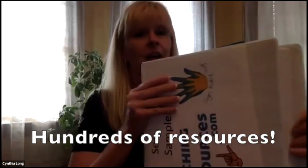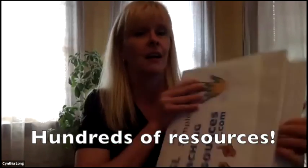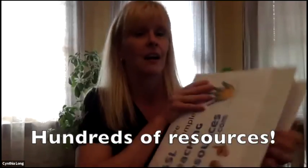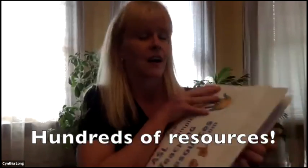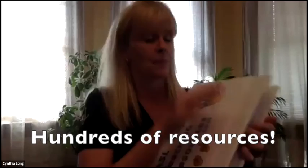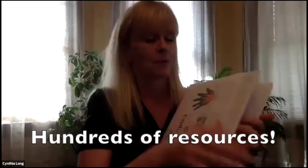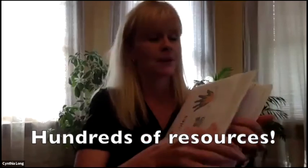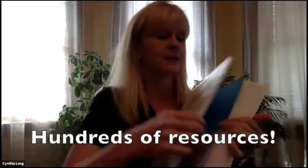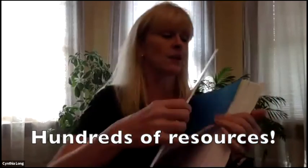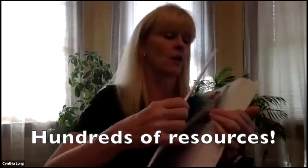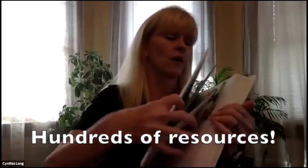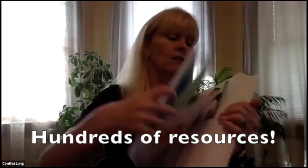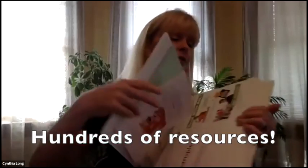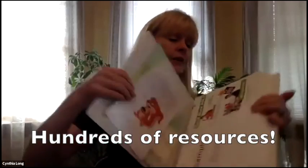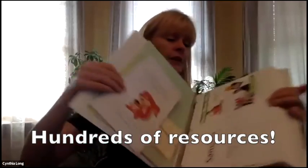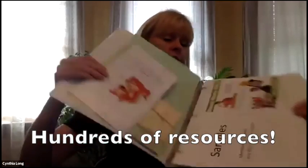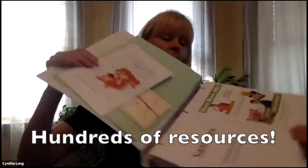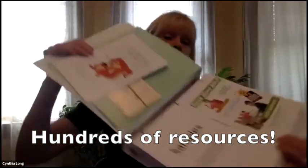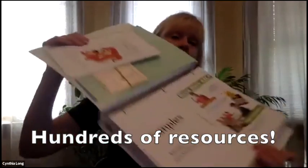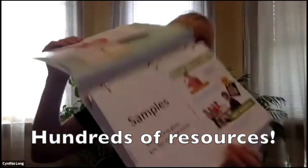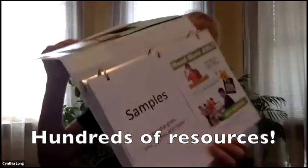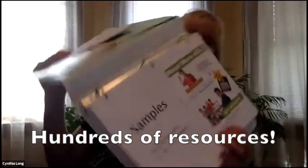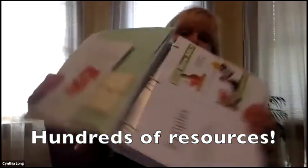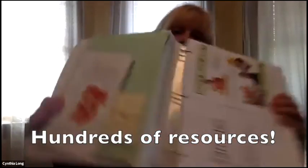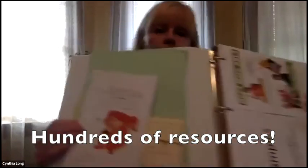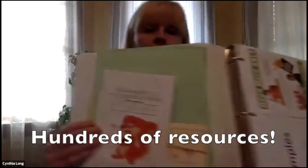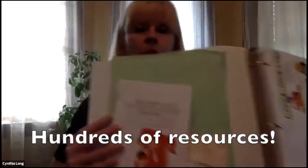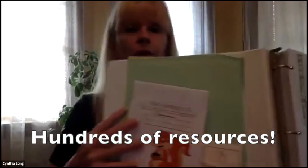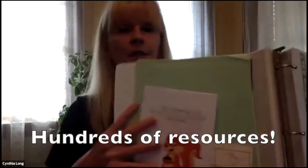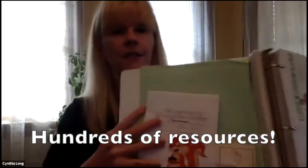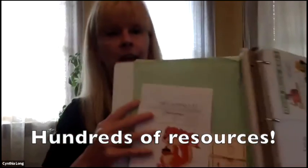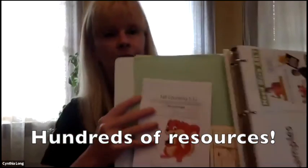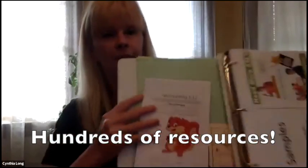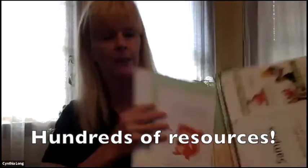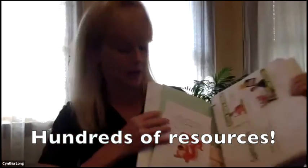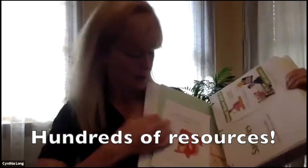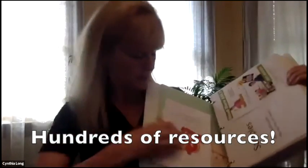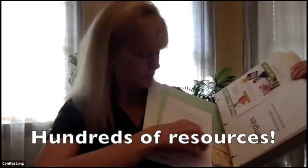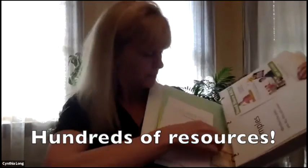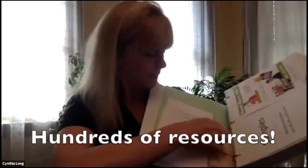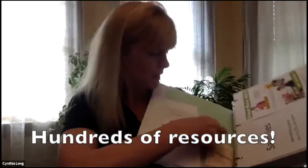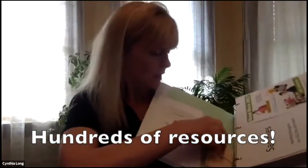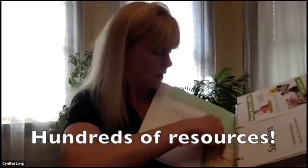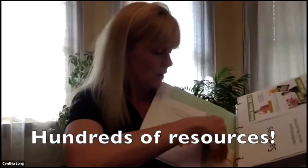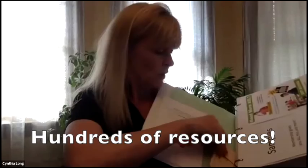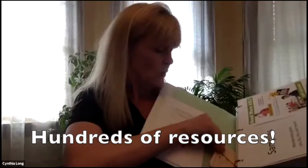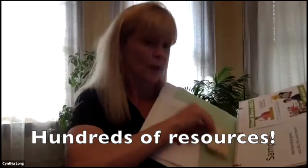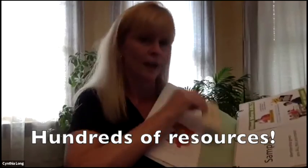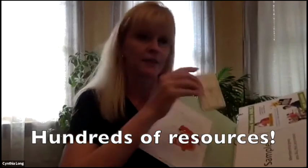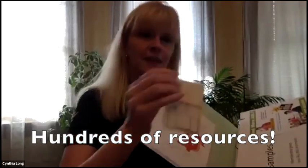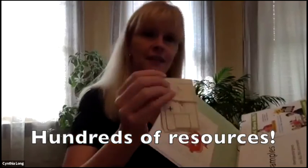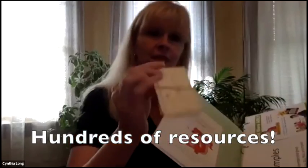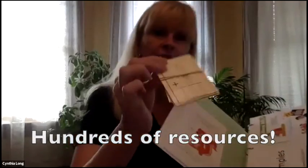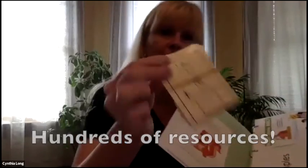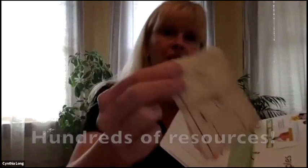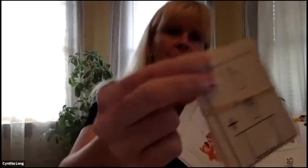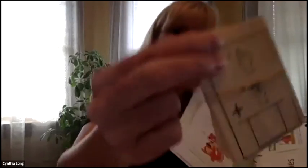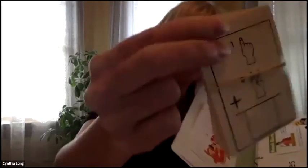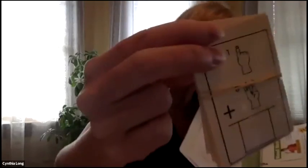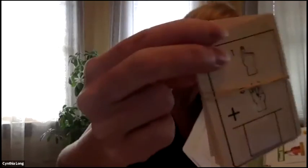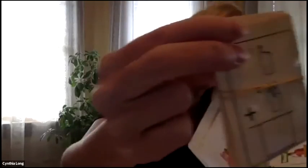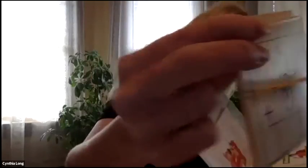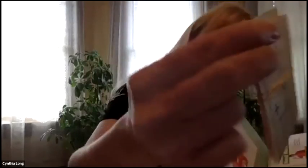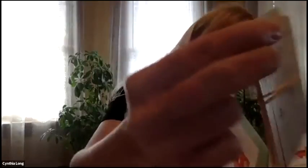to. I print this off, but in your resources, kind of like we have sets